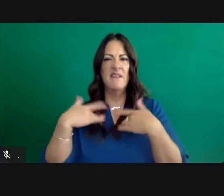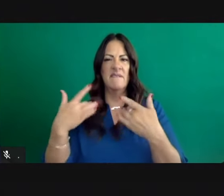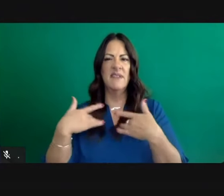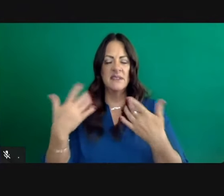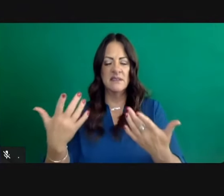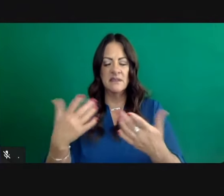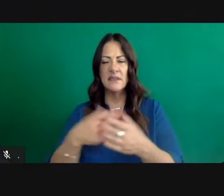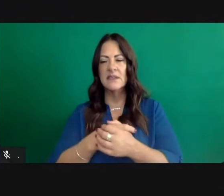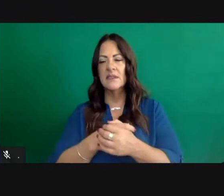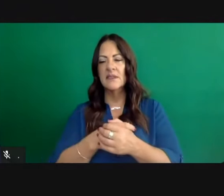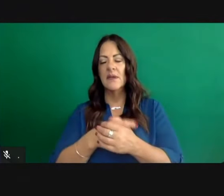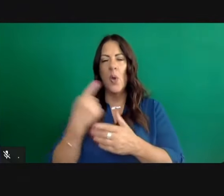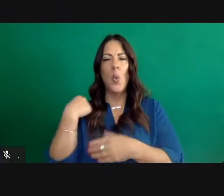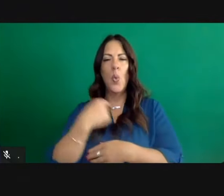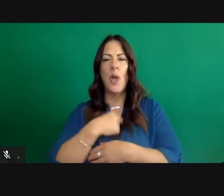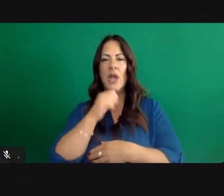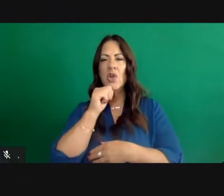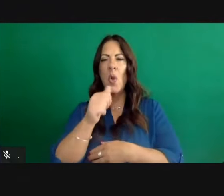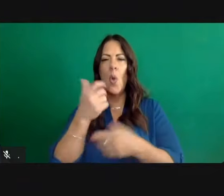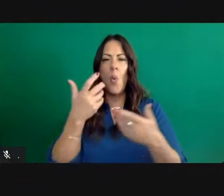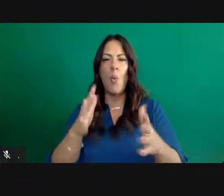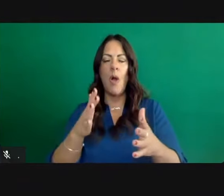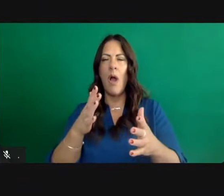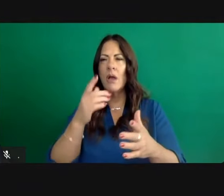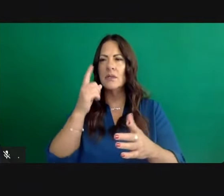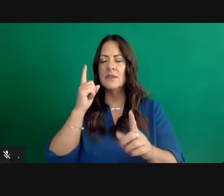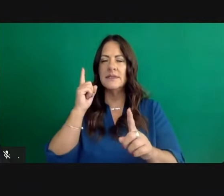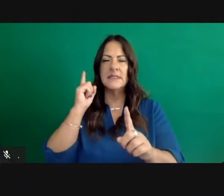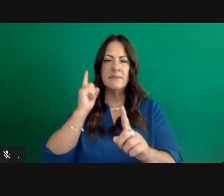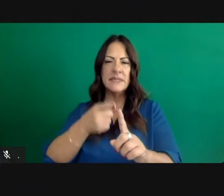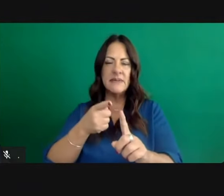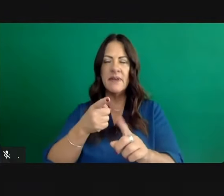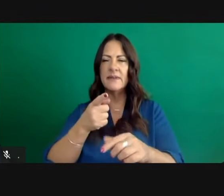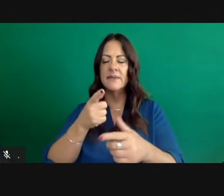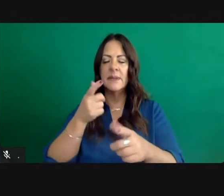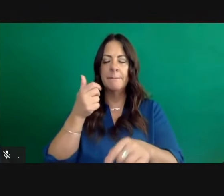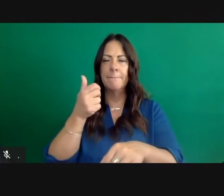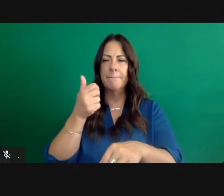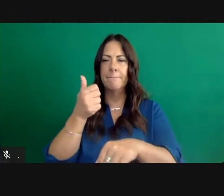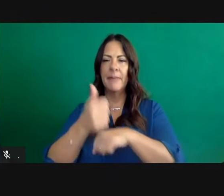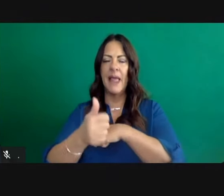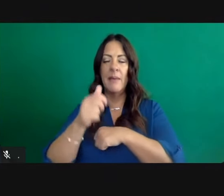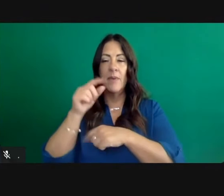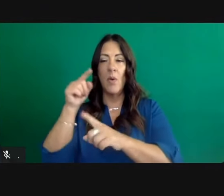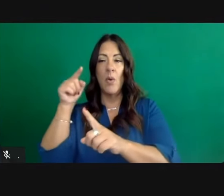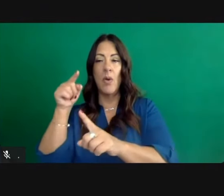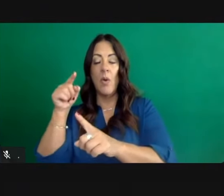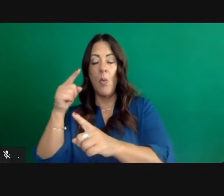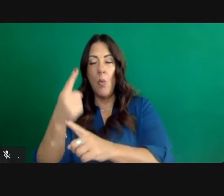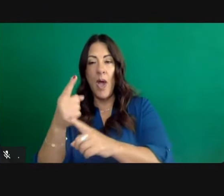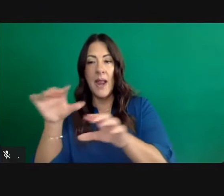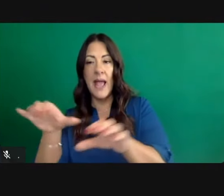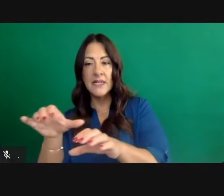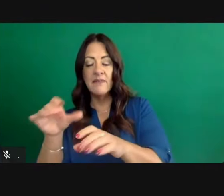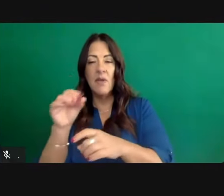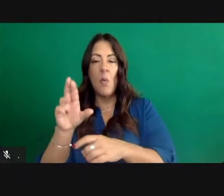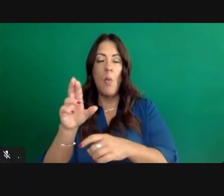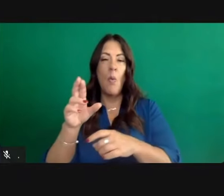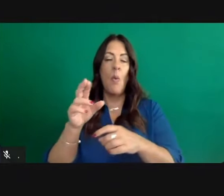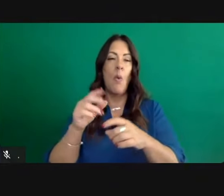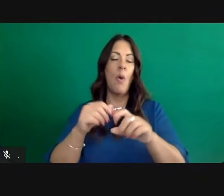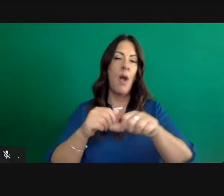pinpoint any transmission to the activities that come together, whether they're in